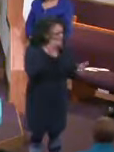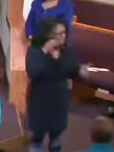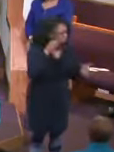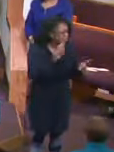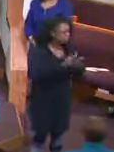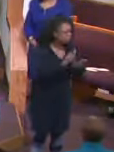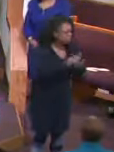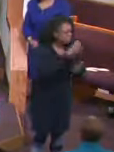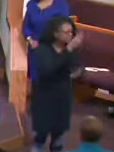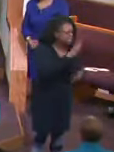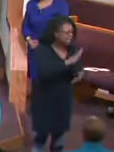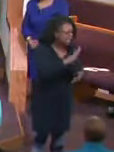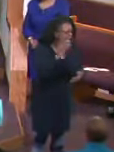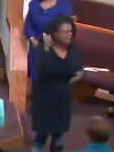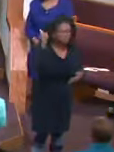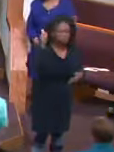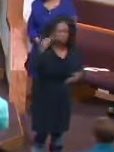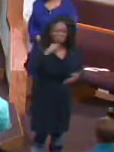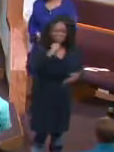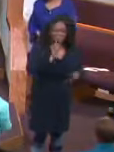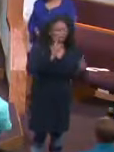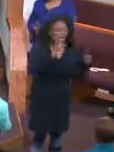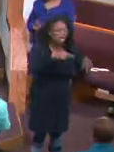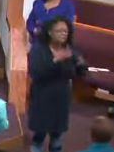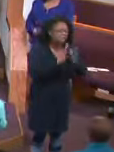answer our prayers when we want them answered.